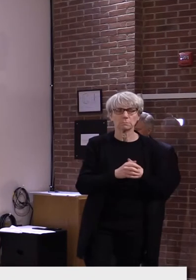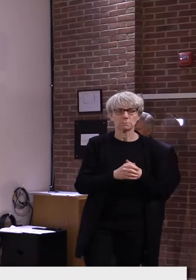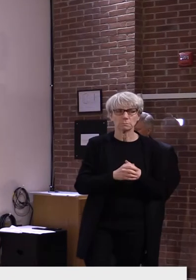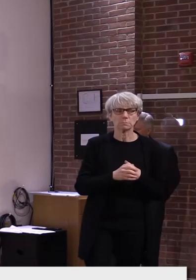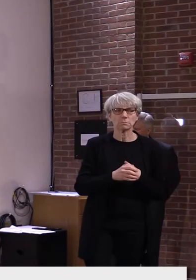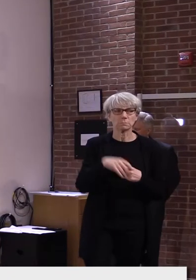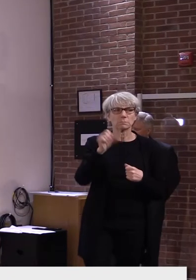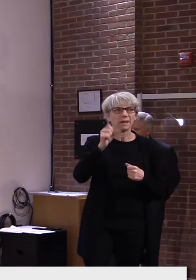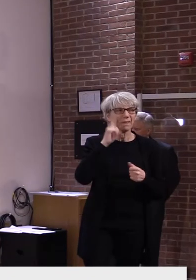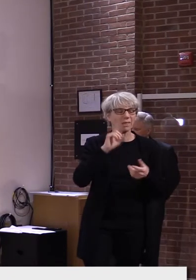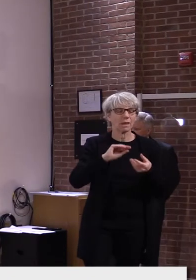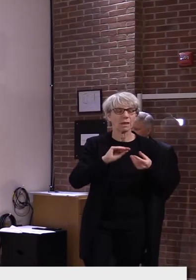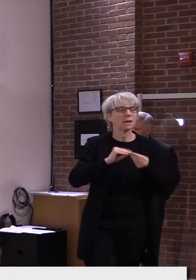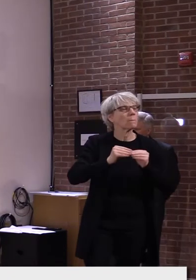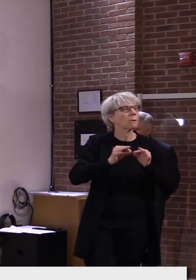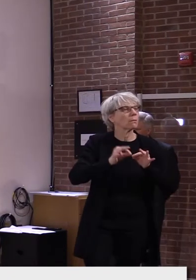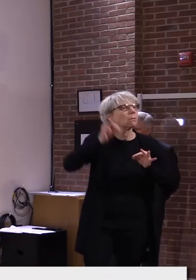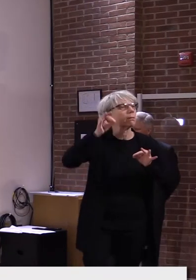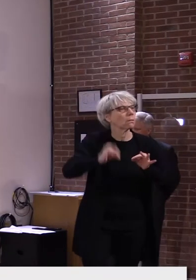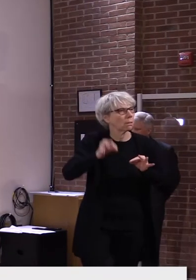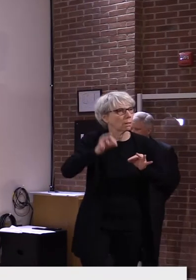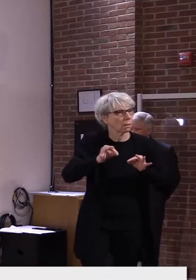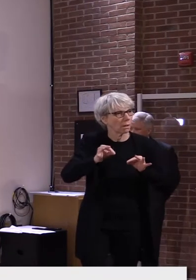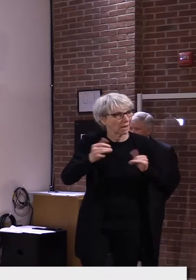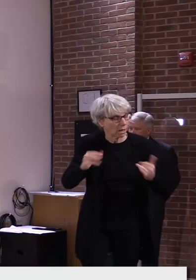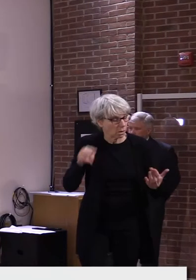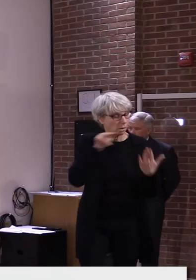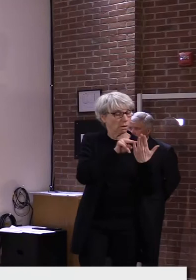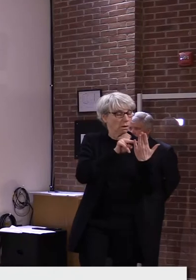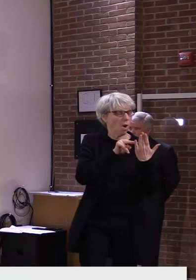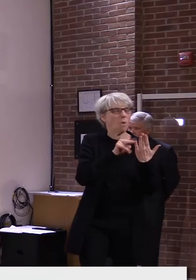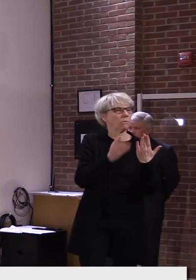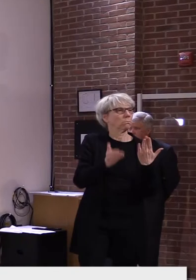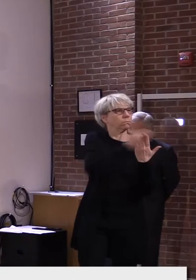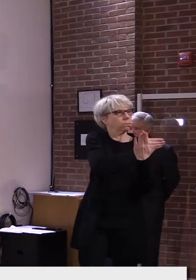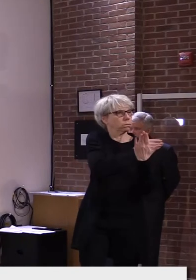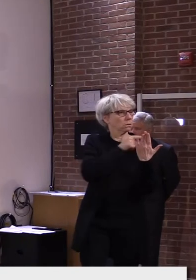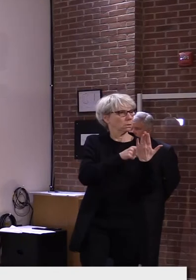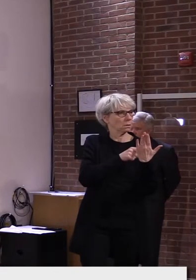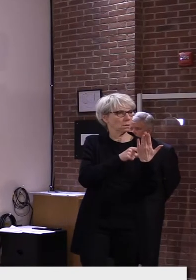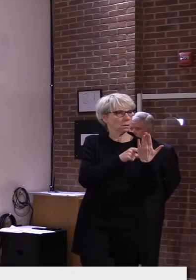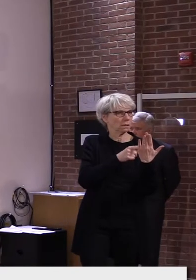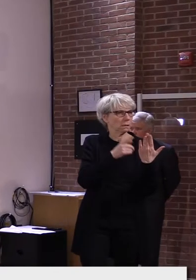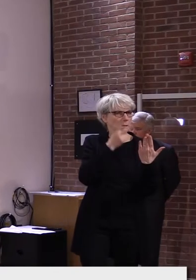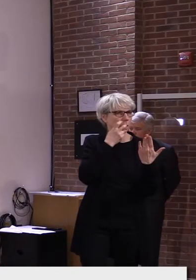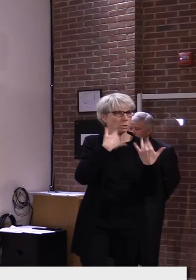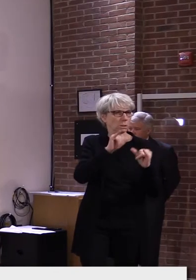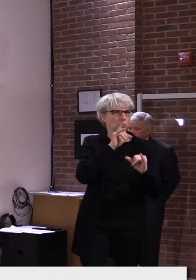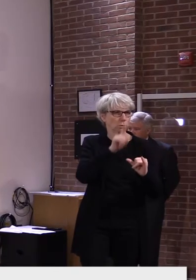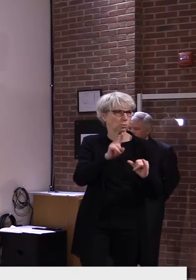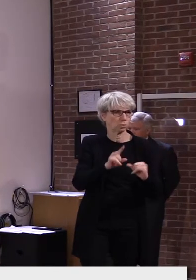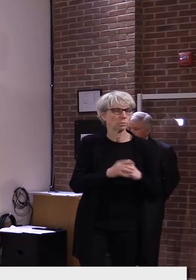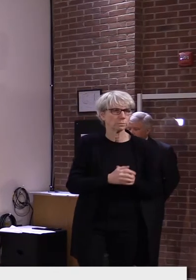it on the downswing now, so I'd be very surprised if those numbers persisted.